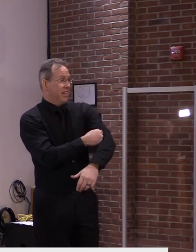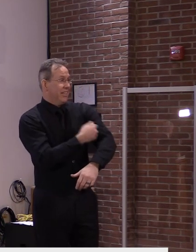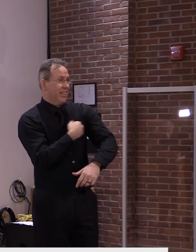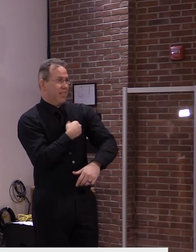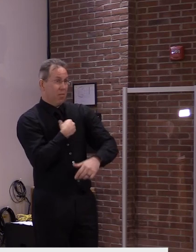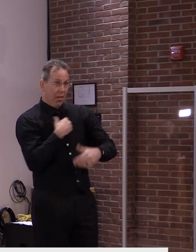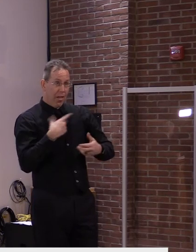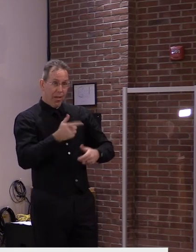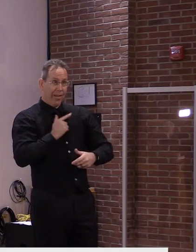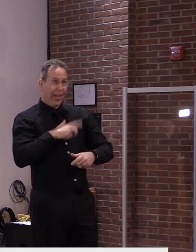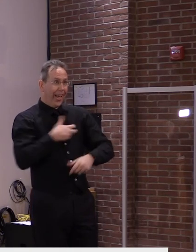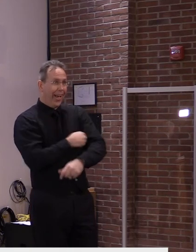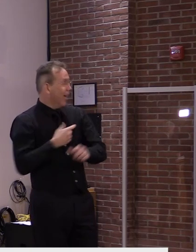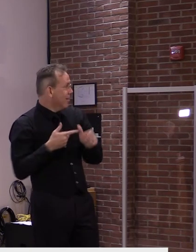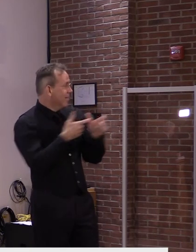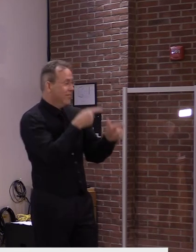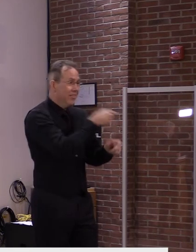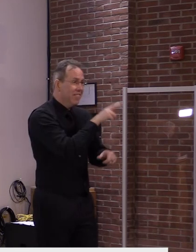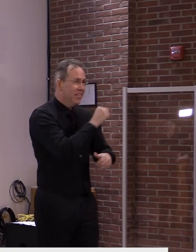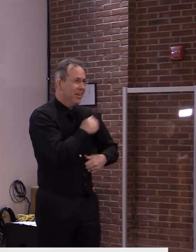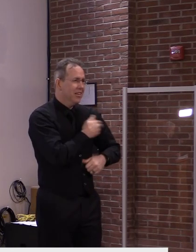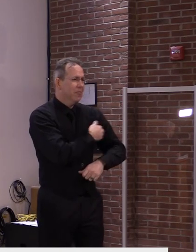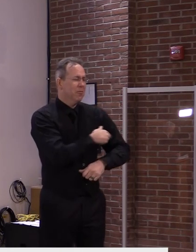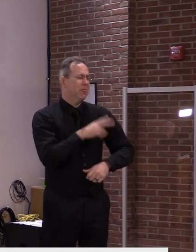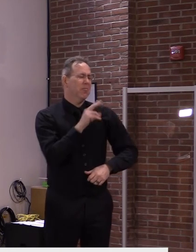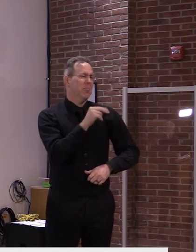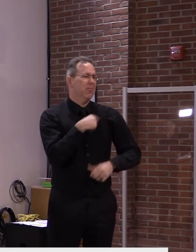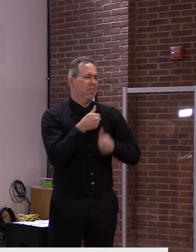Vermont tells me when it's ready to go.